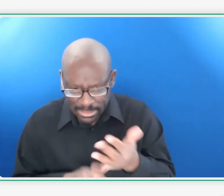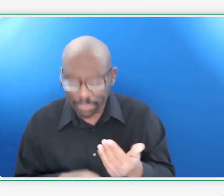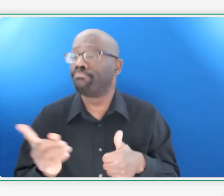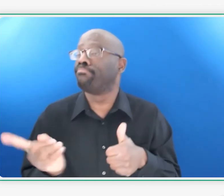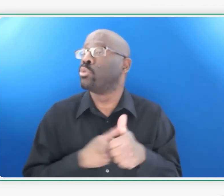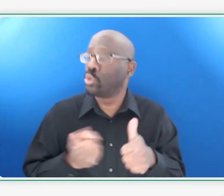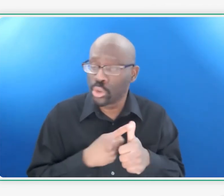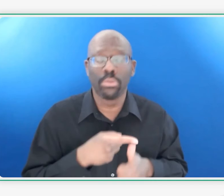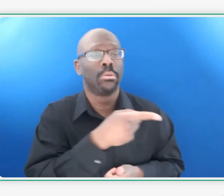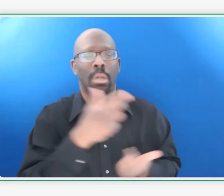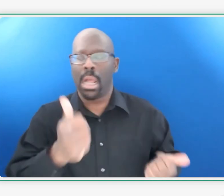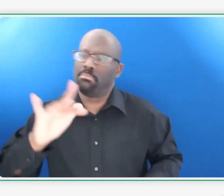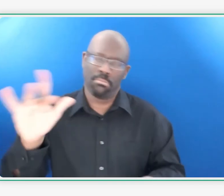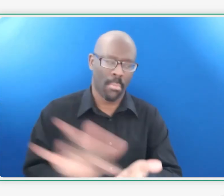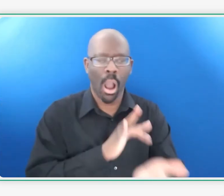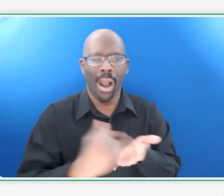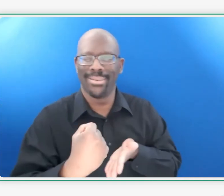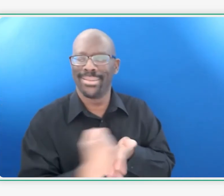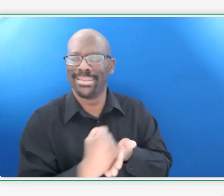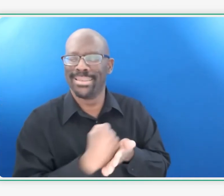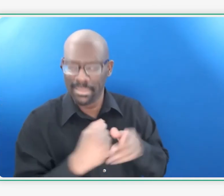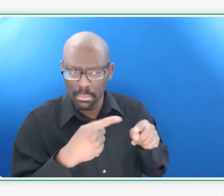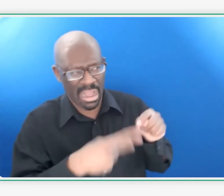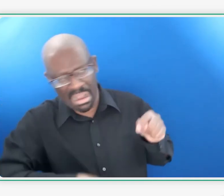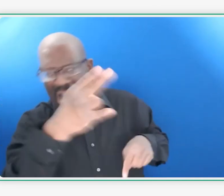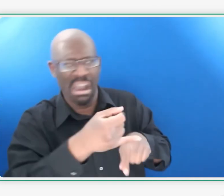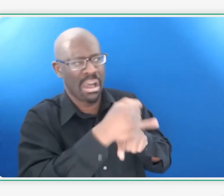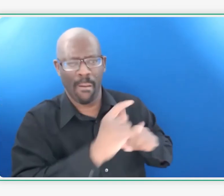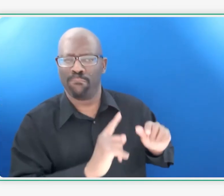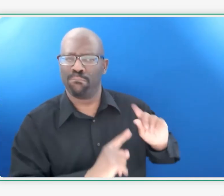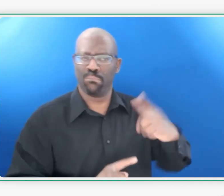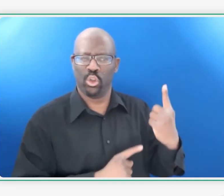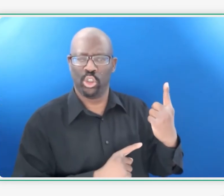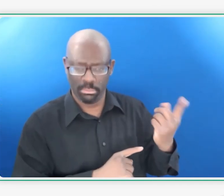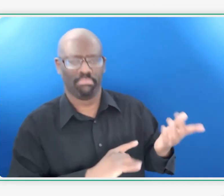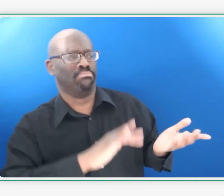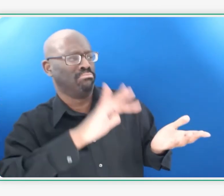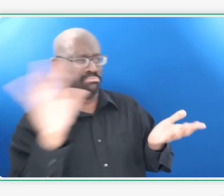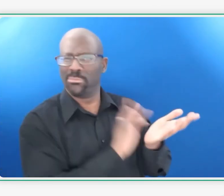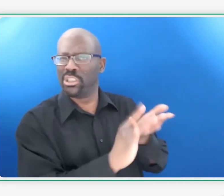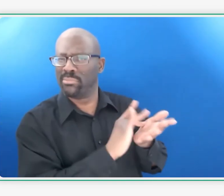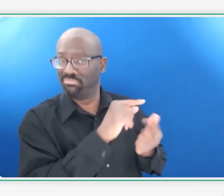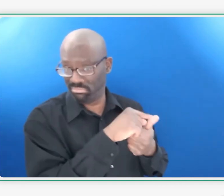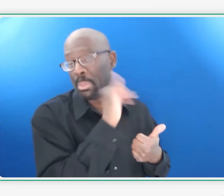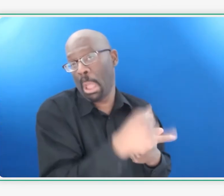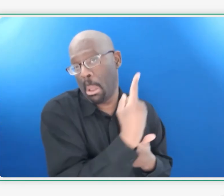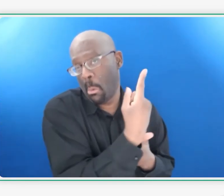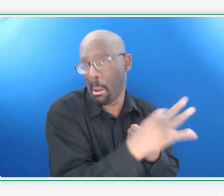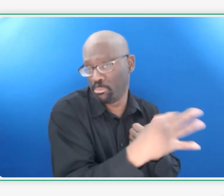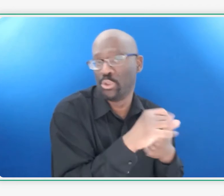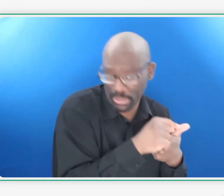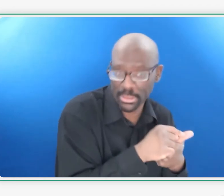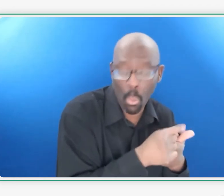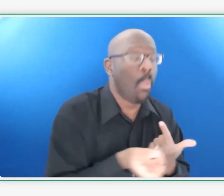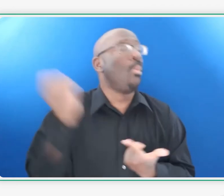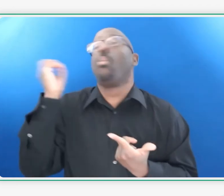You can see where you need to make reductions, where you need to make changes, and how you can best pay off debt. One option is to pay